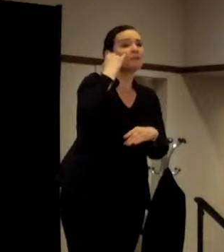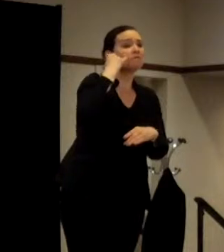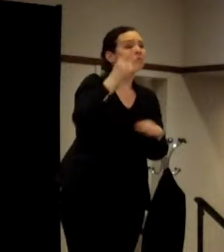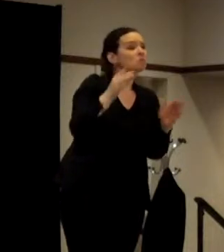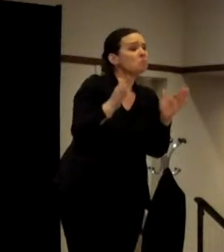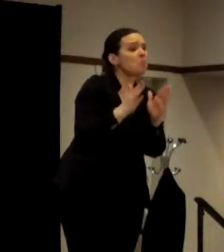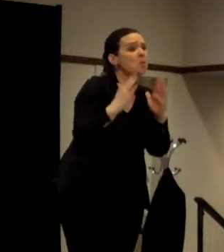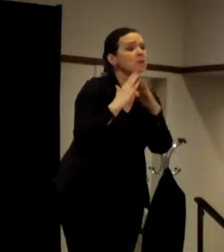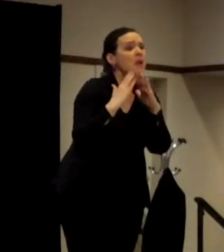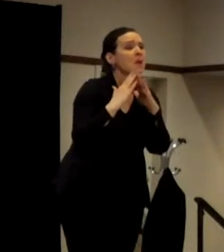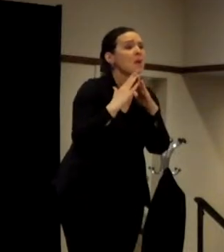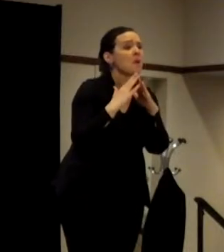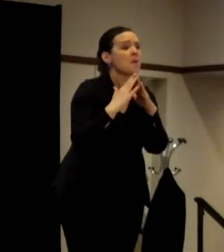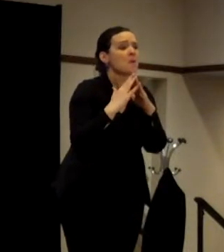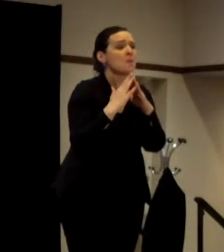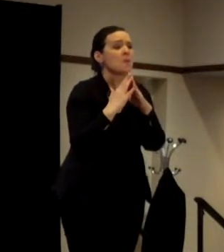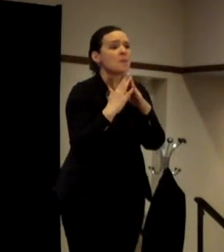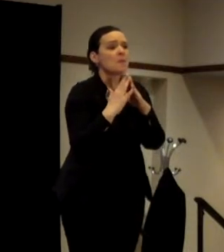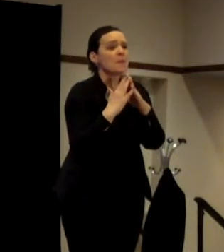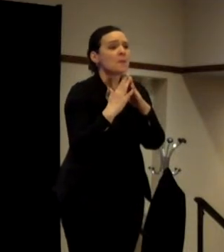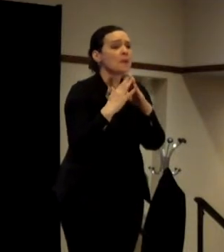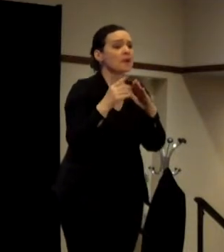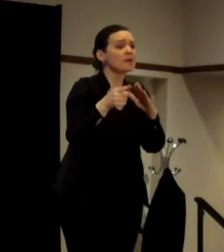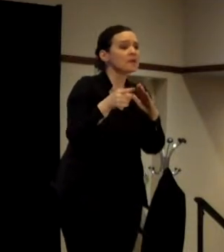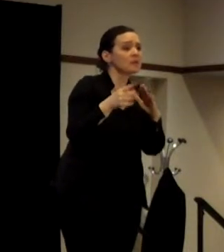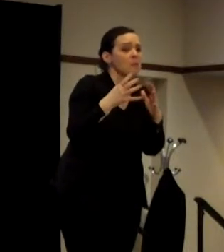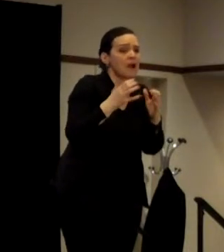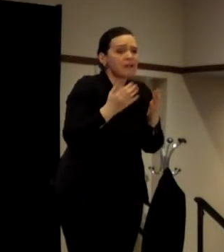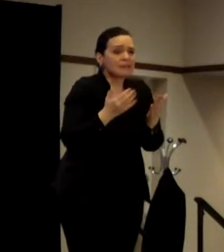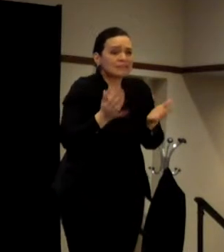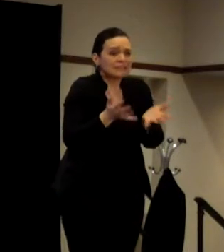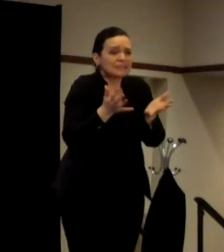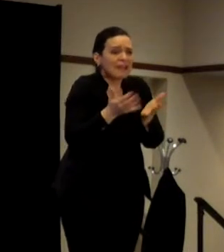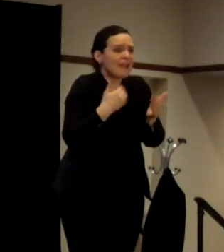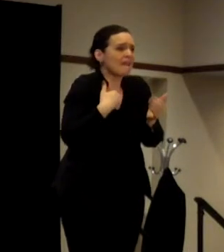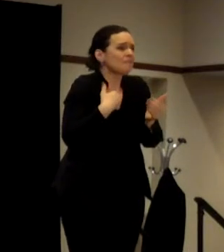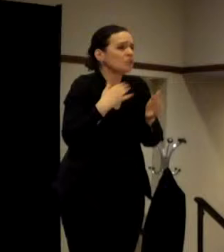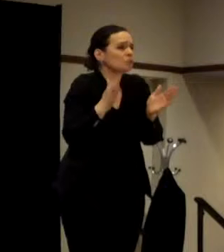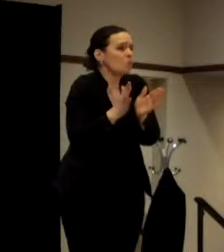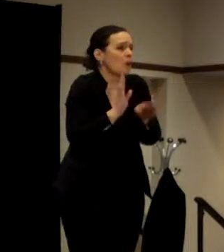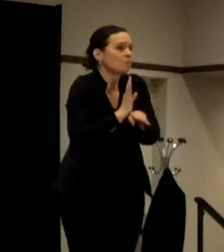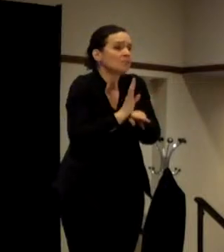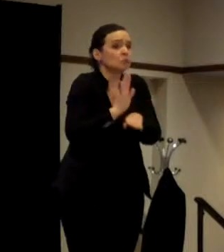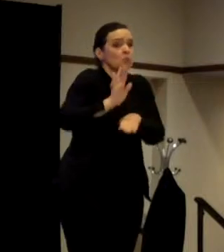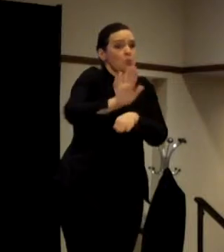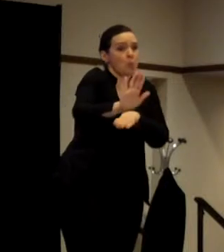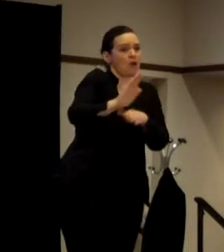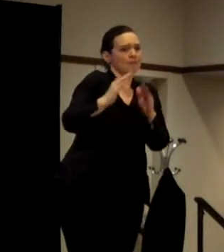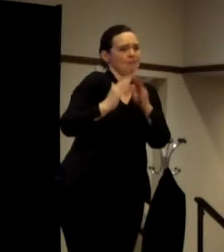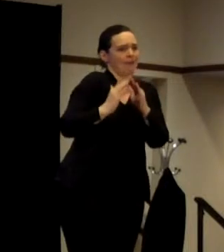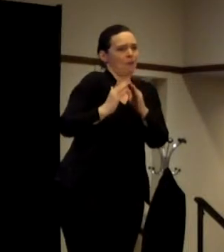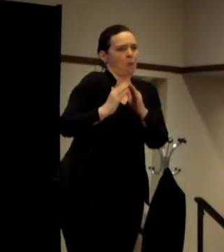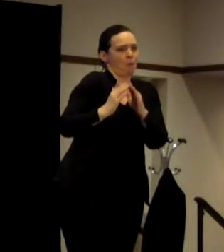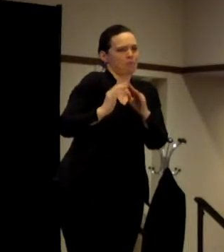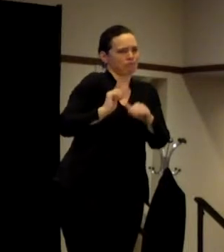probably develop small business programs for businesses in your towns. So there's things that can be done. But I think overall, Tim, the pandemic's